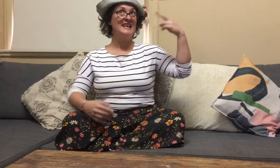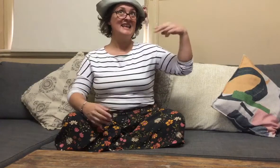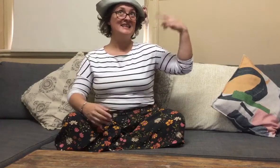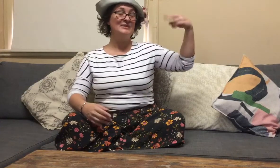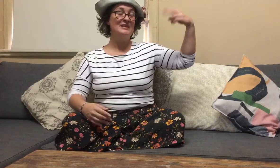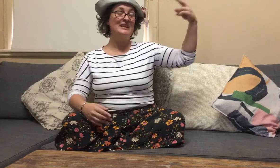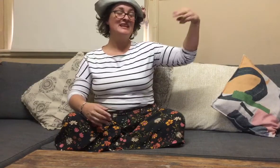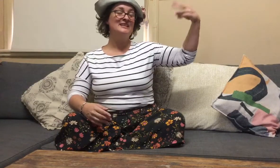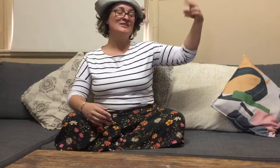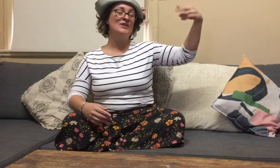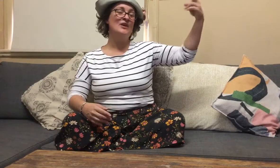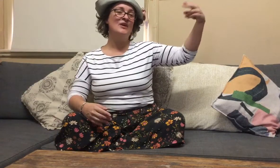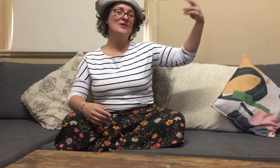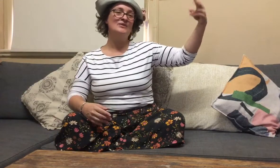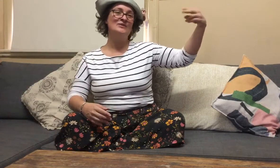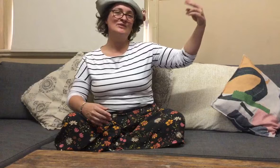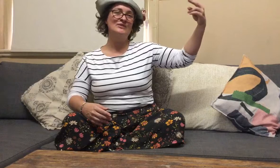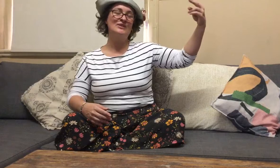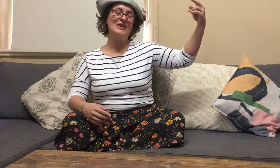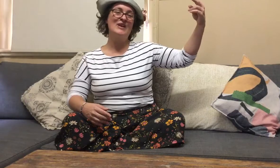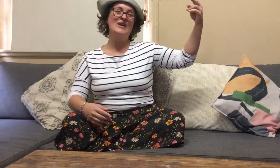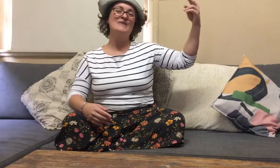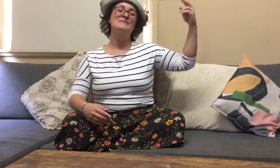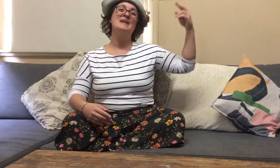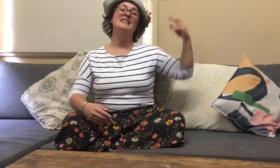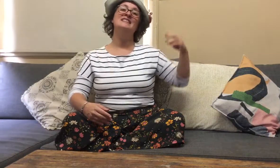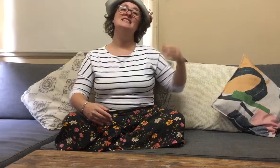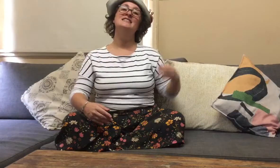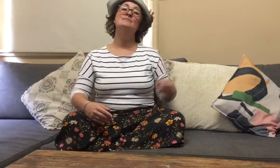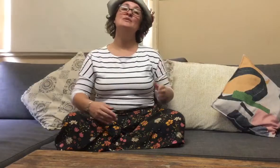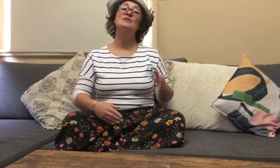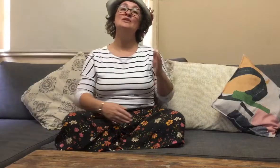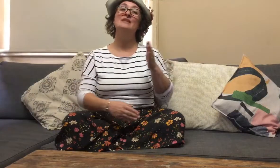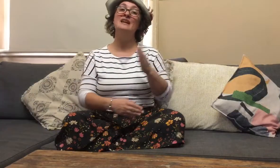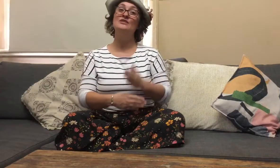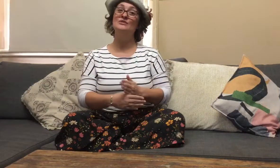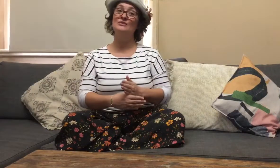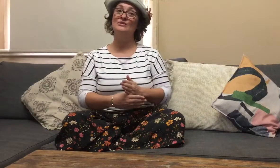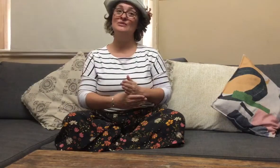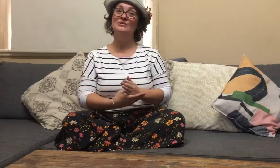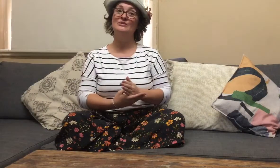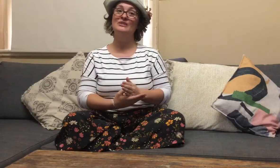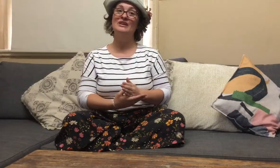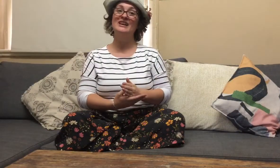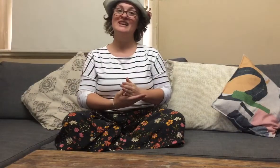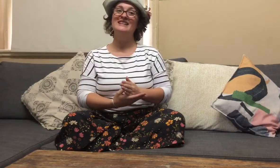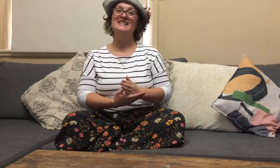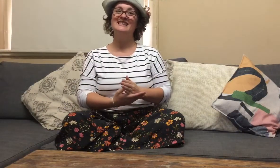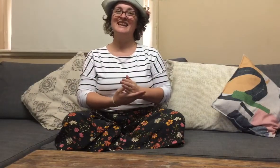singing sweet songs, melodies pure and true,